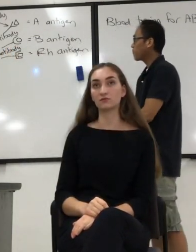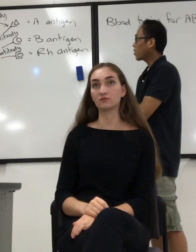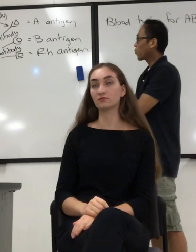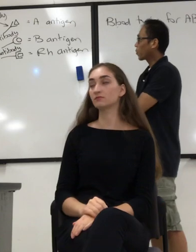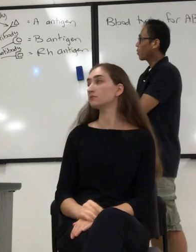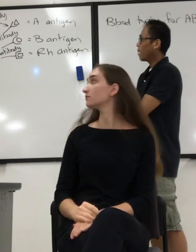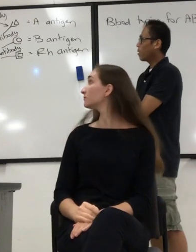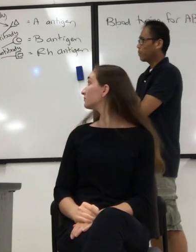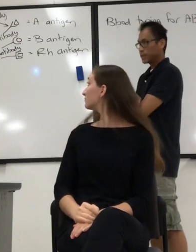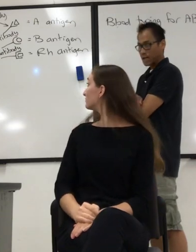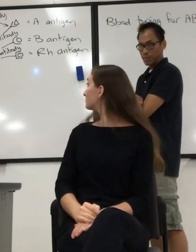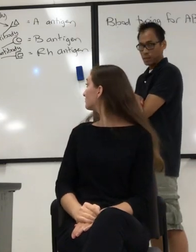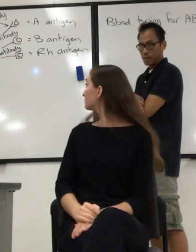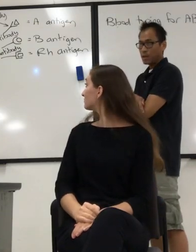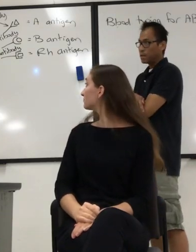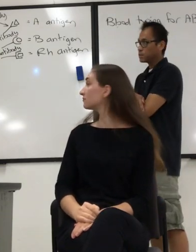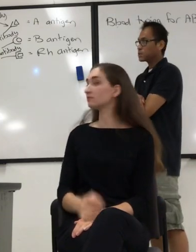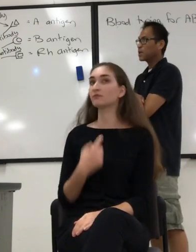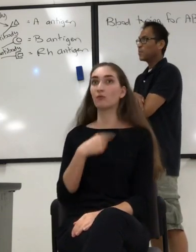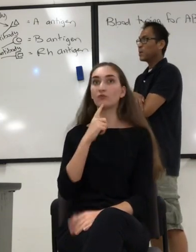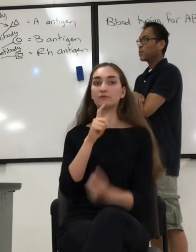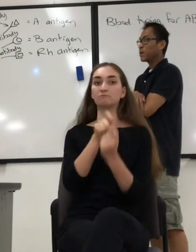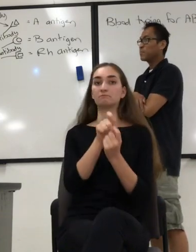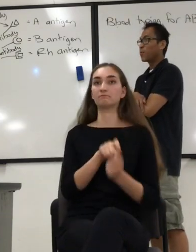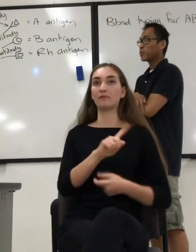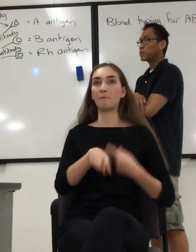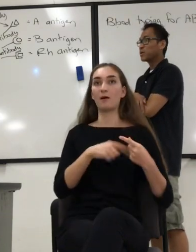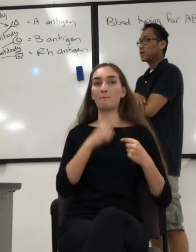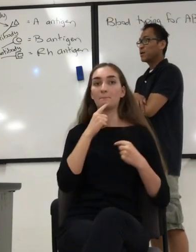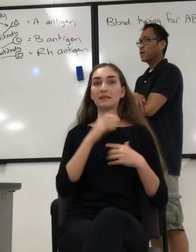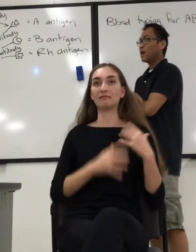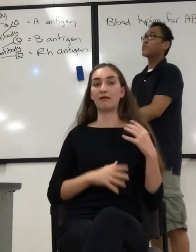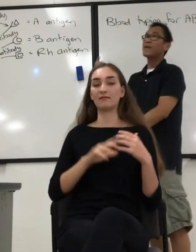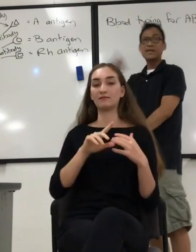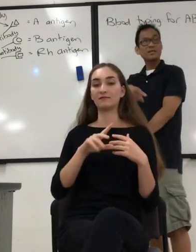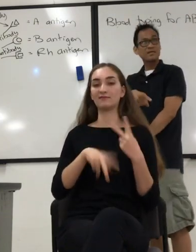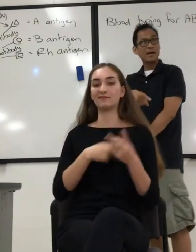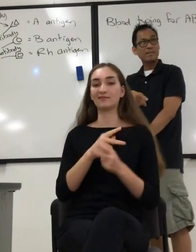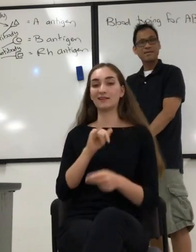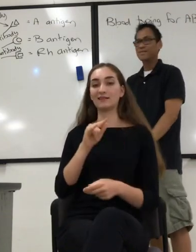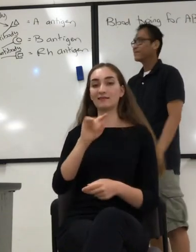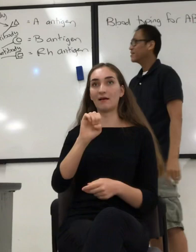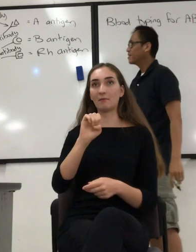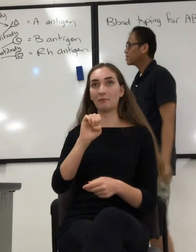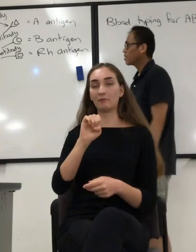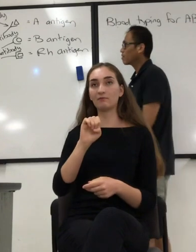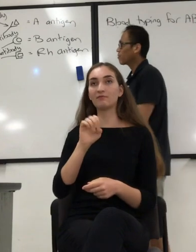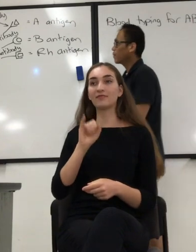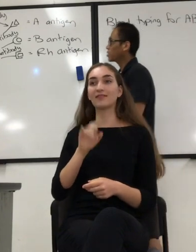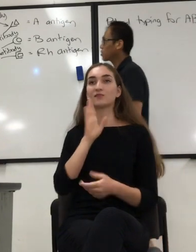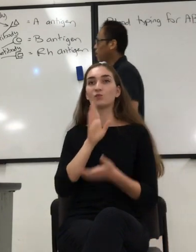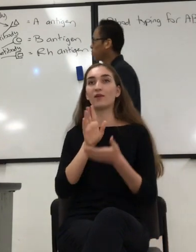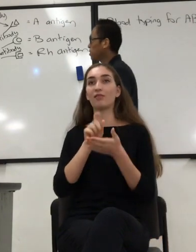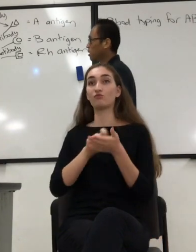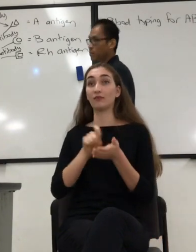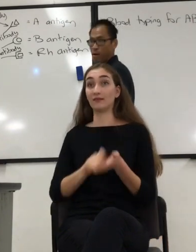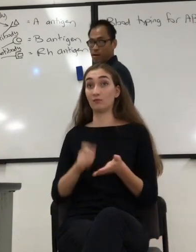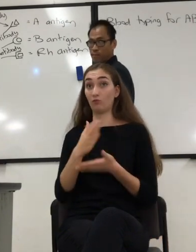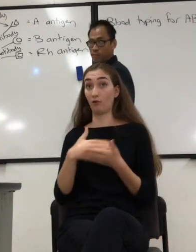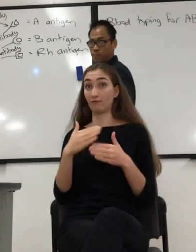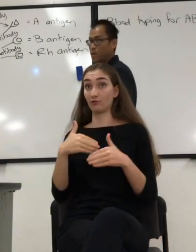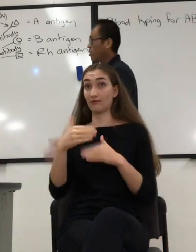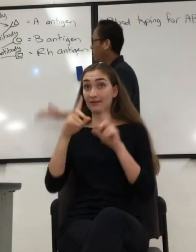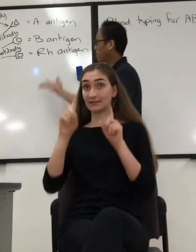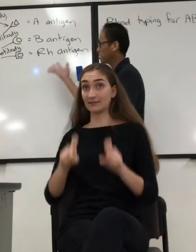Okay, so I'm very thorough about blood typing. This is gonna be the written portion of your next exam. So I wanna make sure everyone's clear